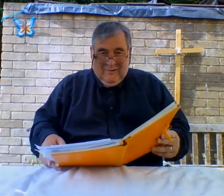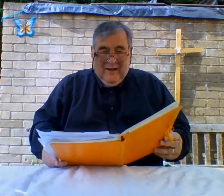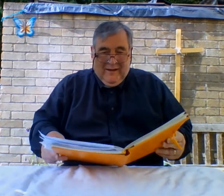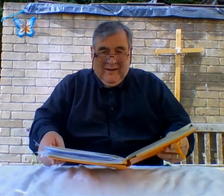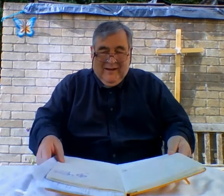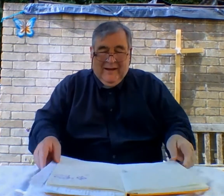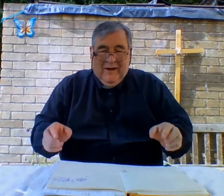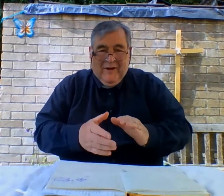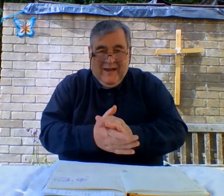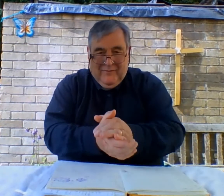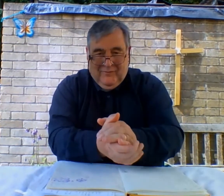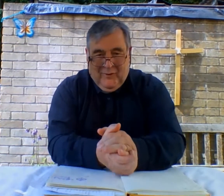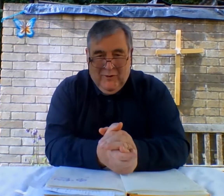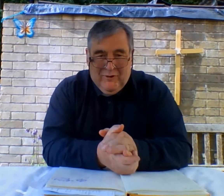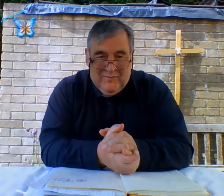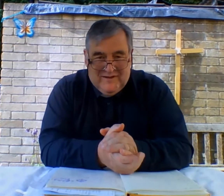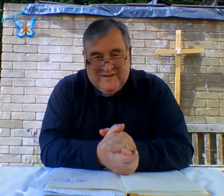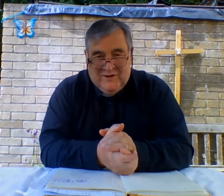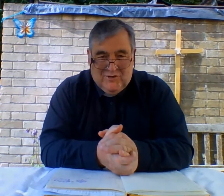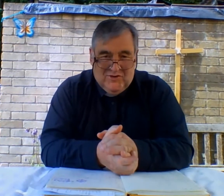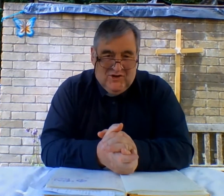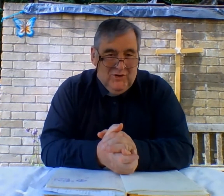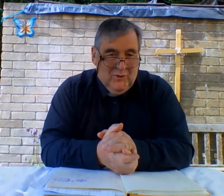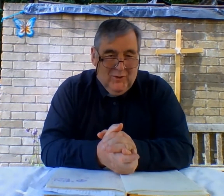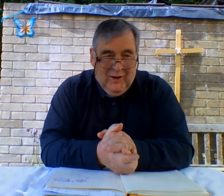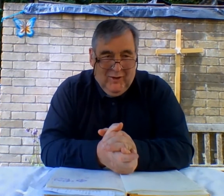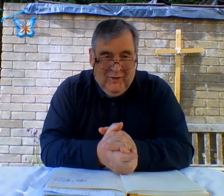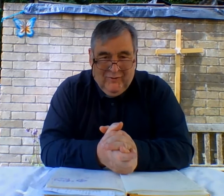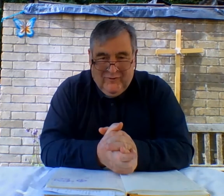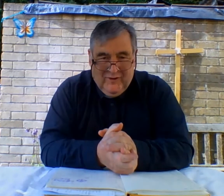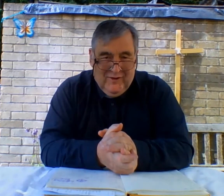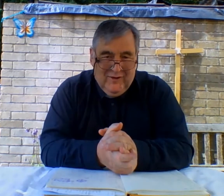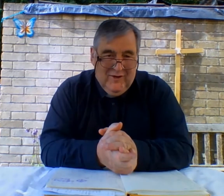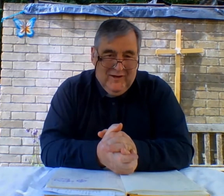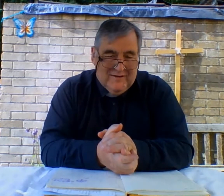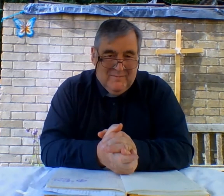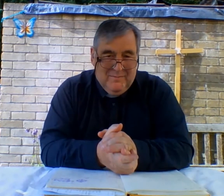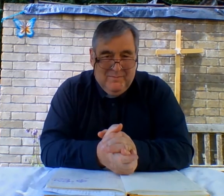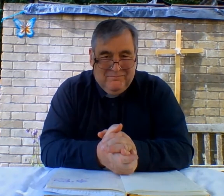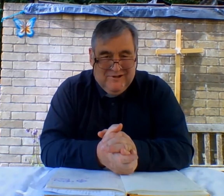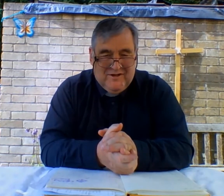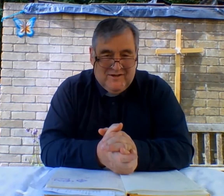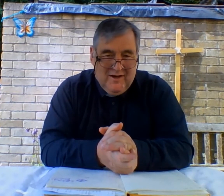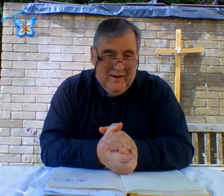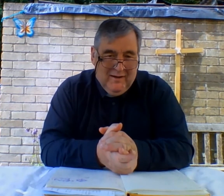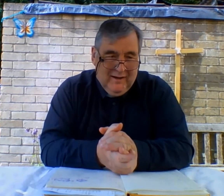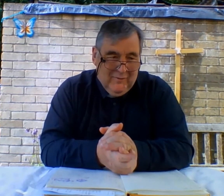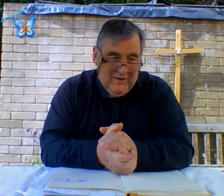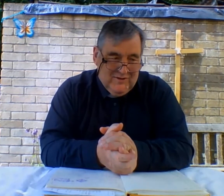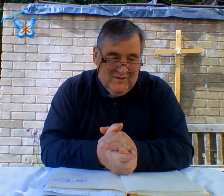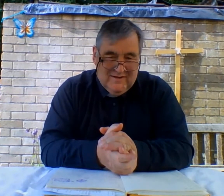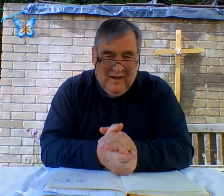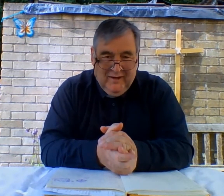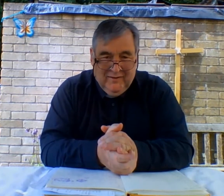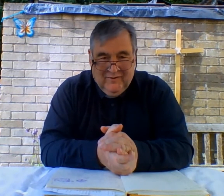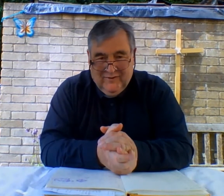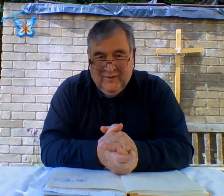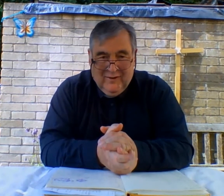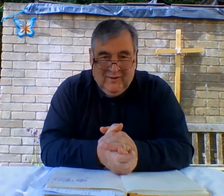Right. Hello again. Welcome to session 2 of learning some British Sign Language signs so